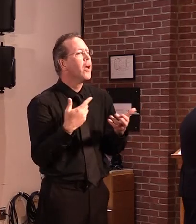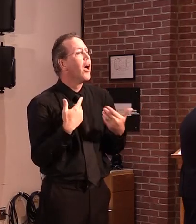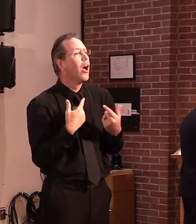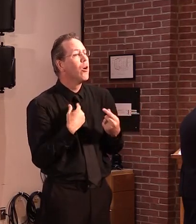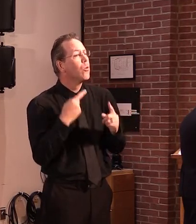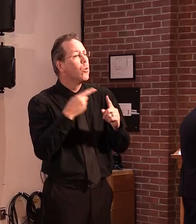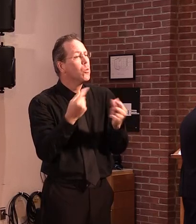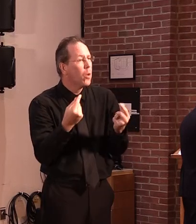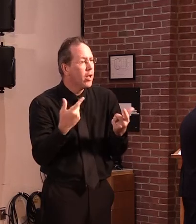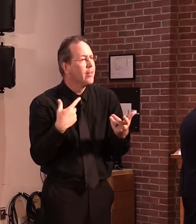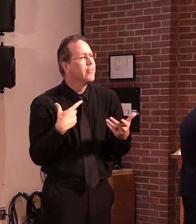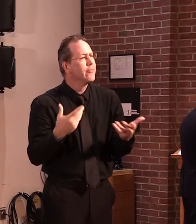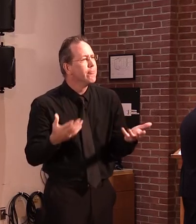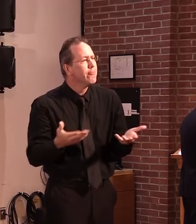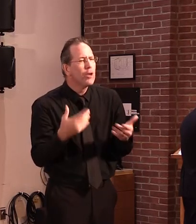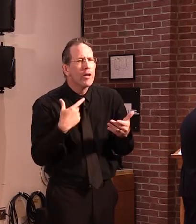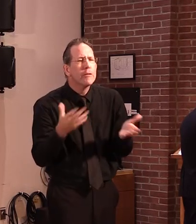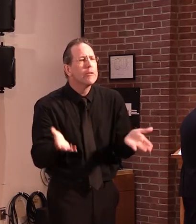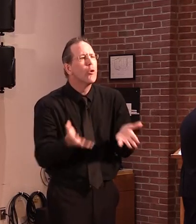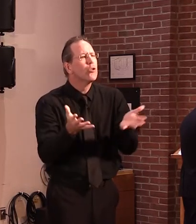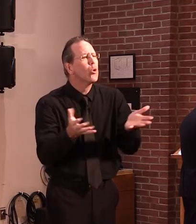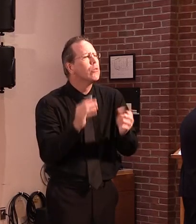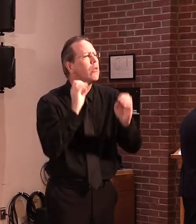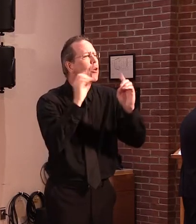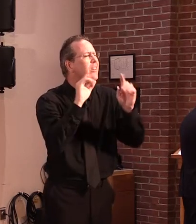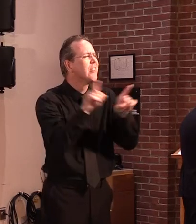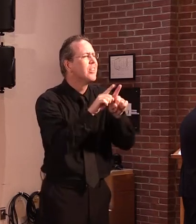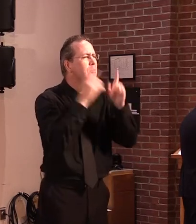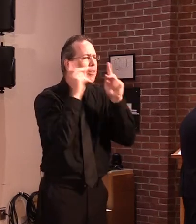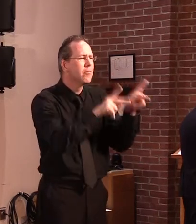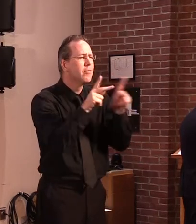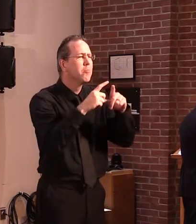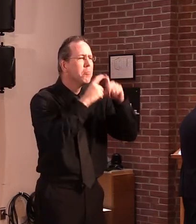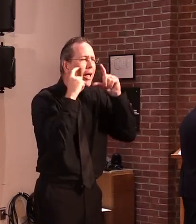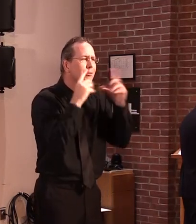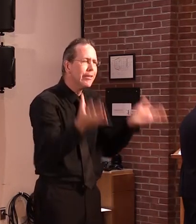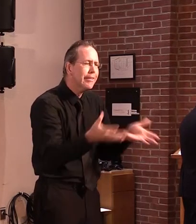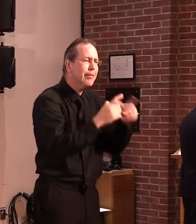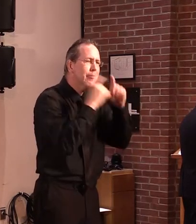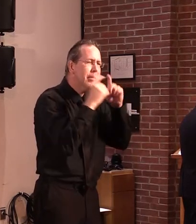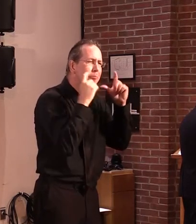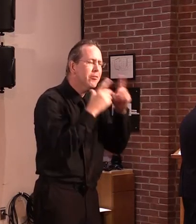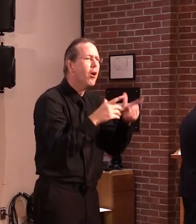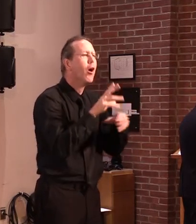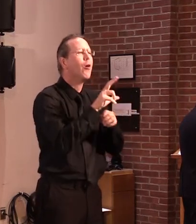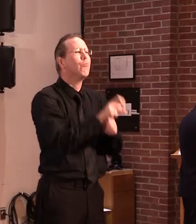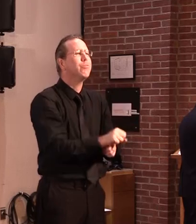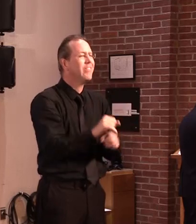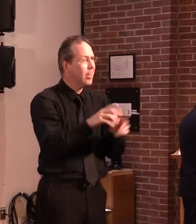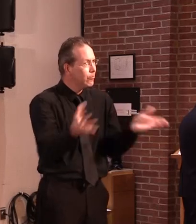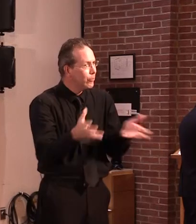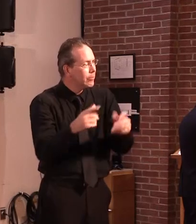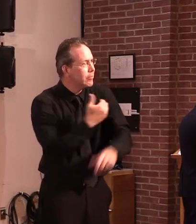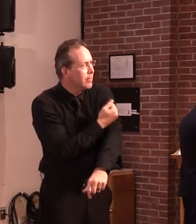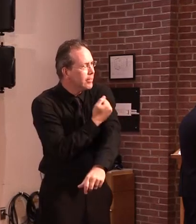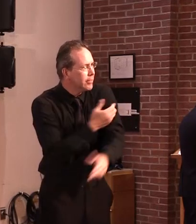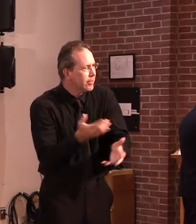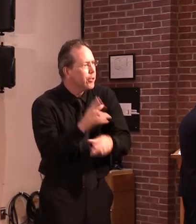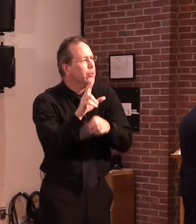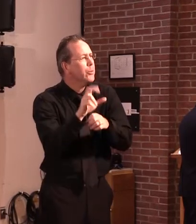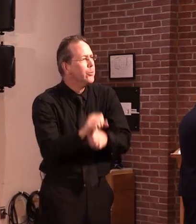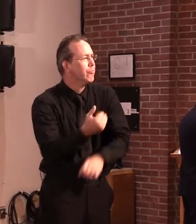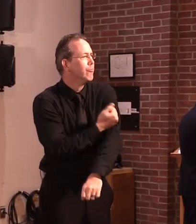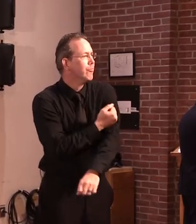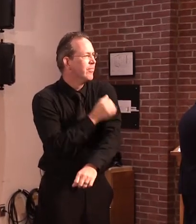vaccine that's safe and efficacious. But proceed on with your other question. Yeah, thanks. This is for